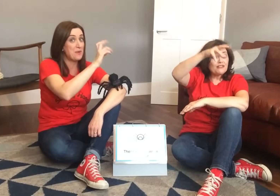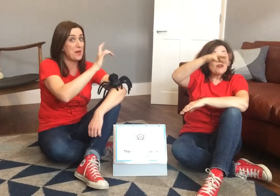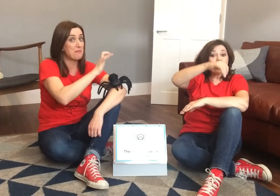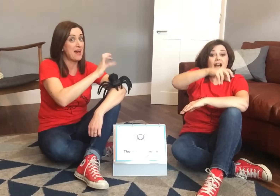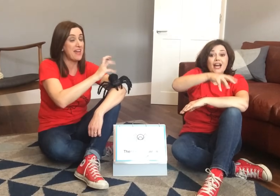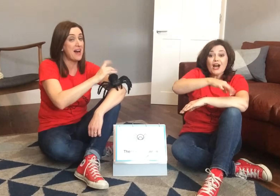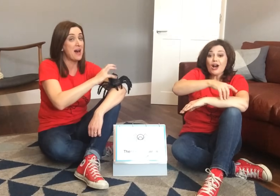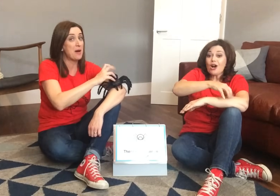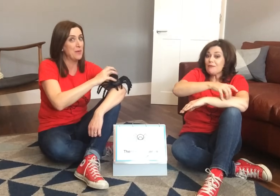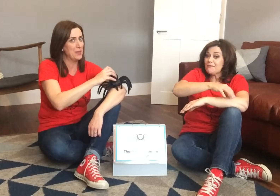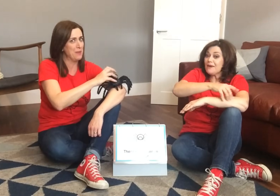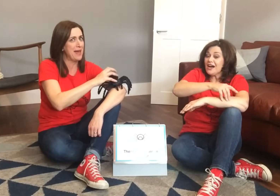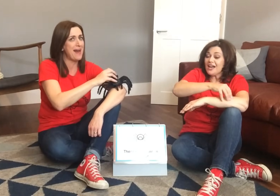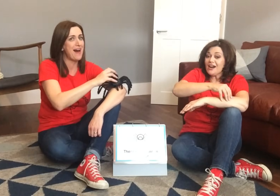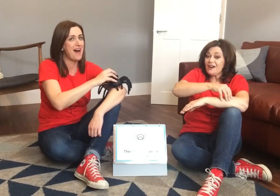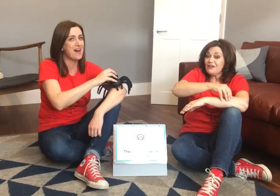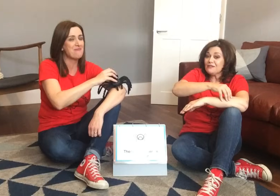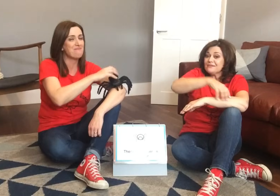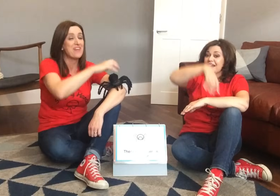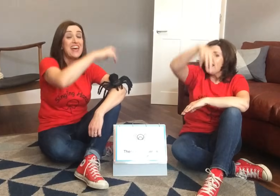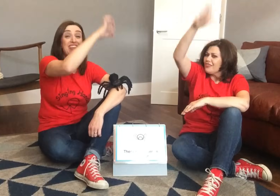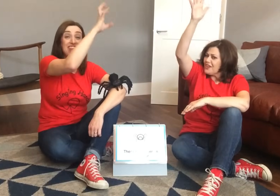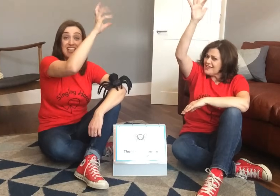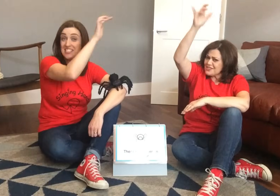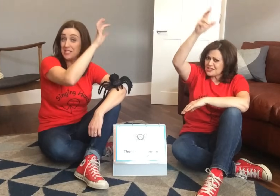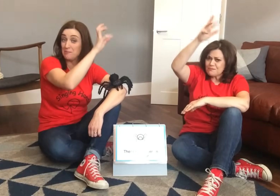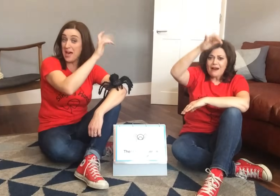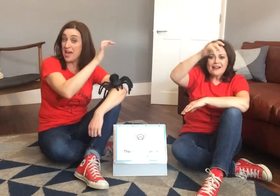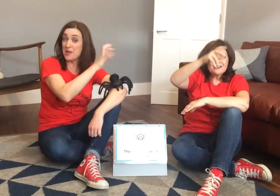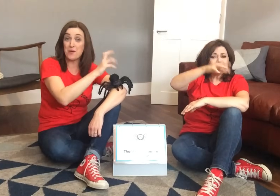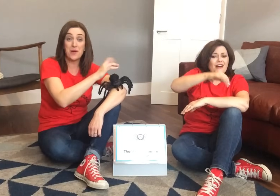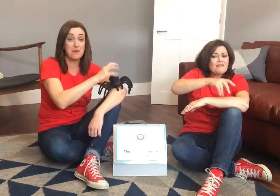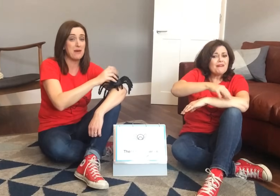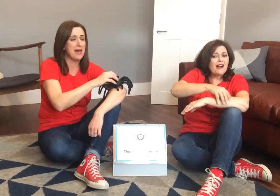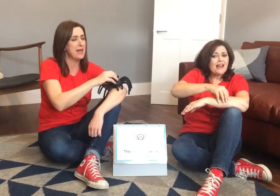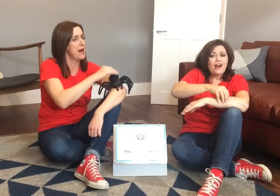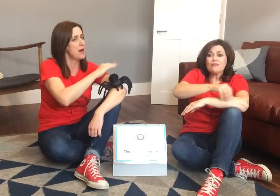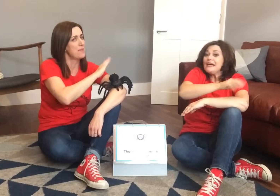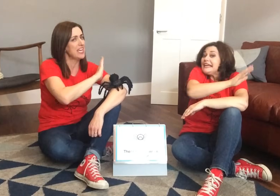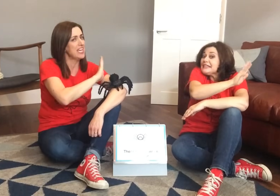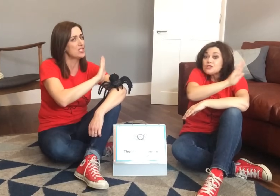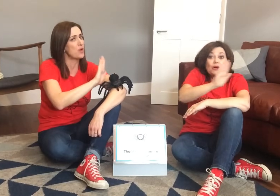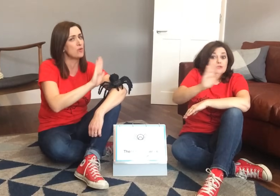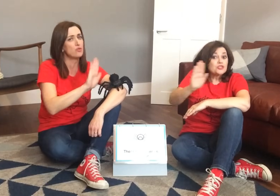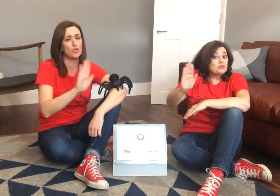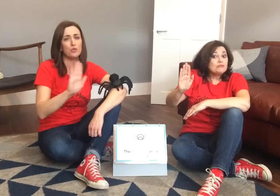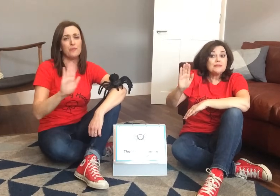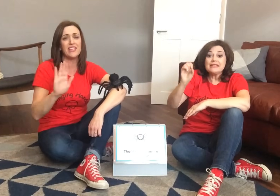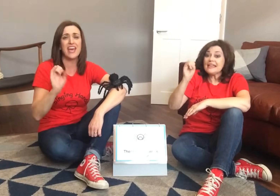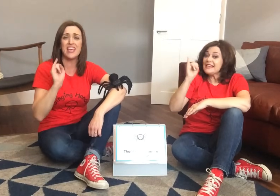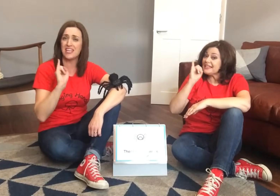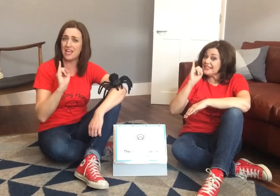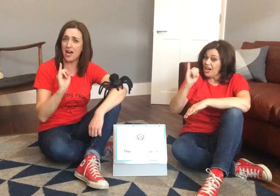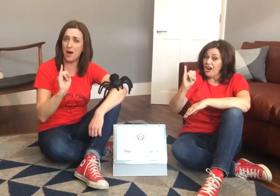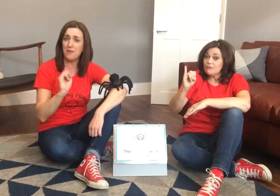on my arm, it won't do me any harm.